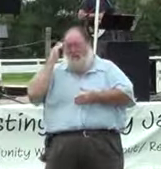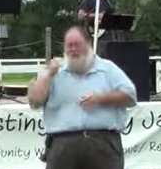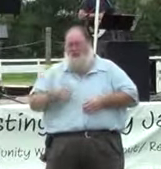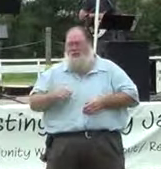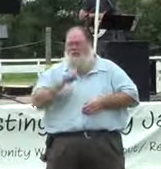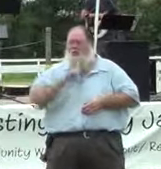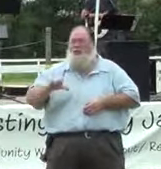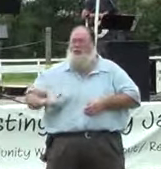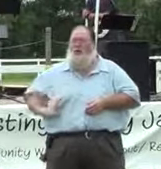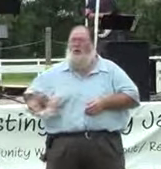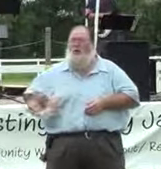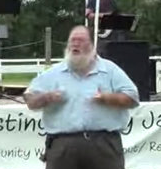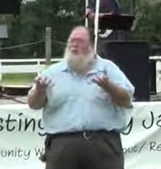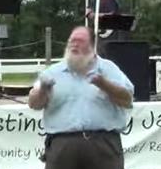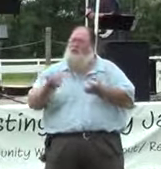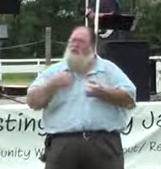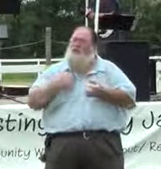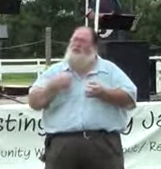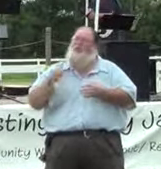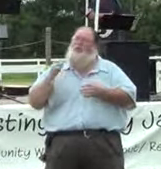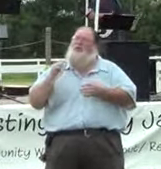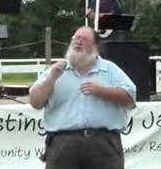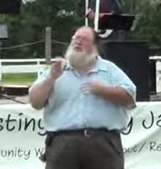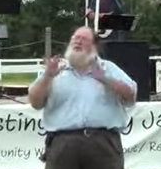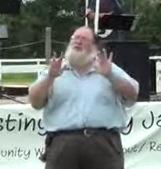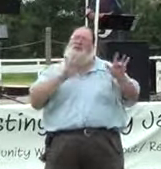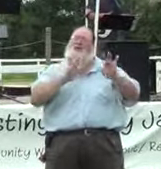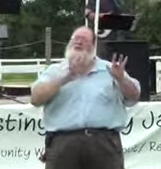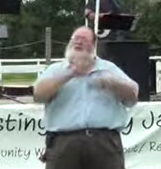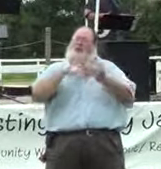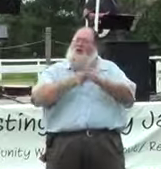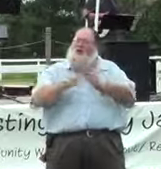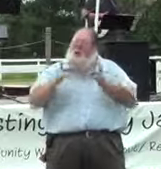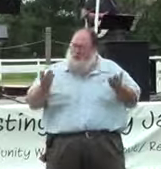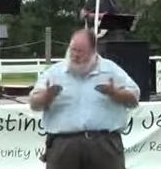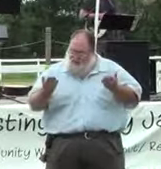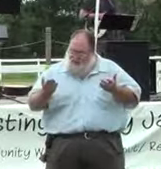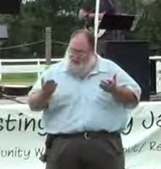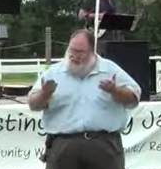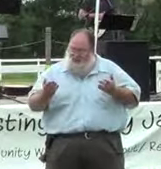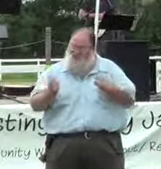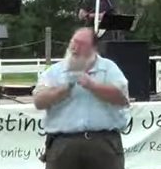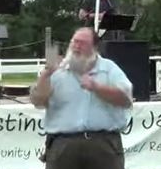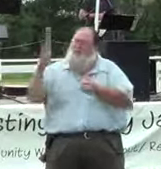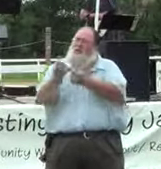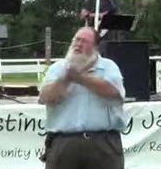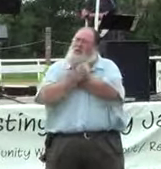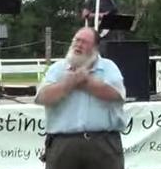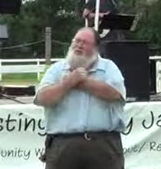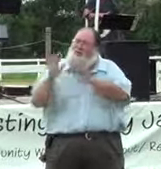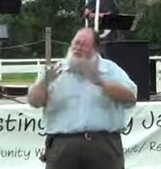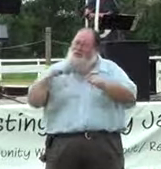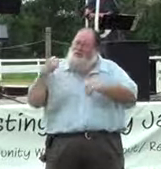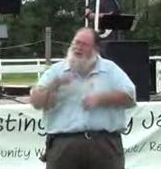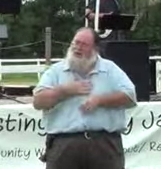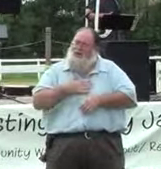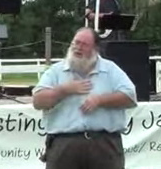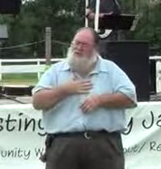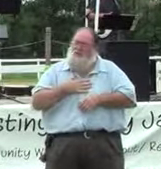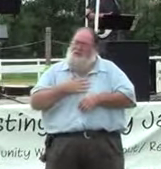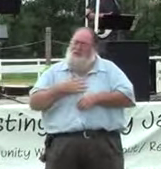Lord, I want you to touch all the people that are here this morning with your love, mercy, and grace. There are widows here that need you to wrap